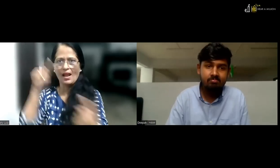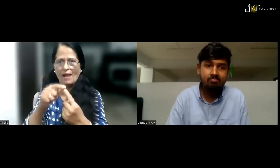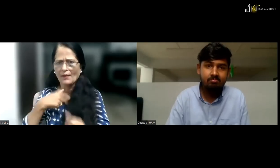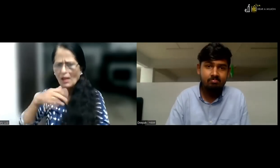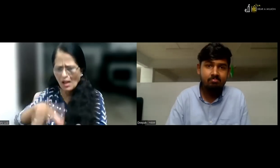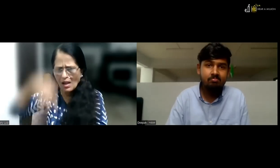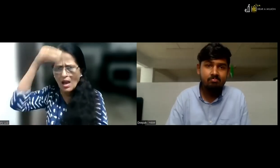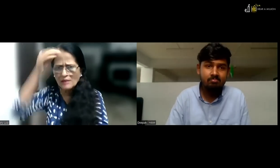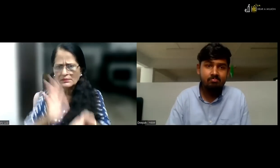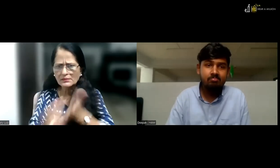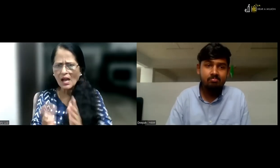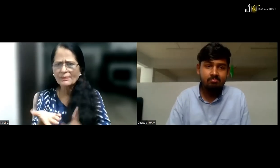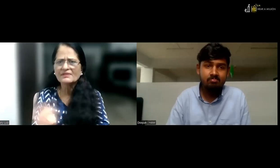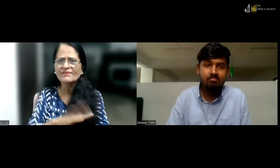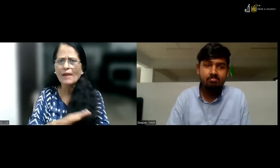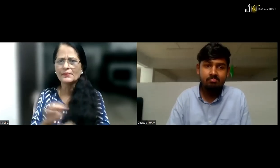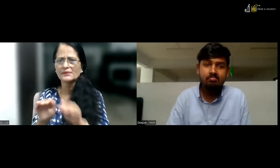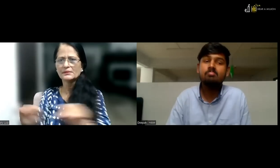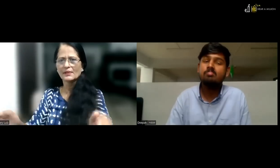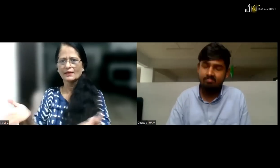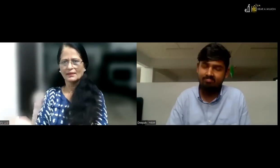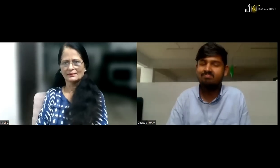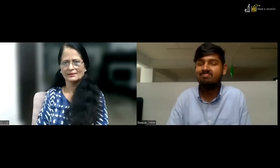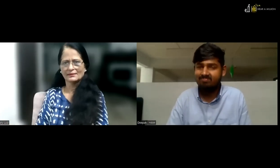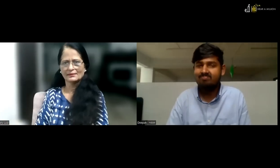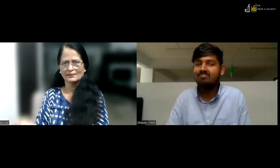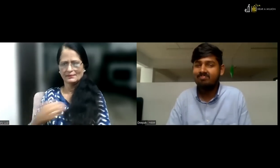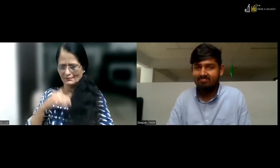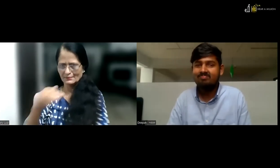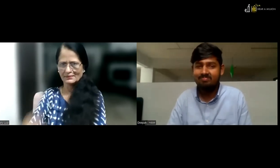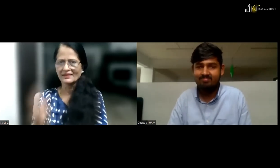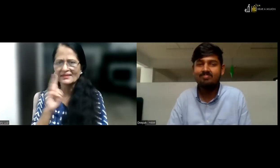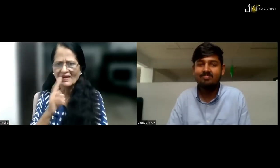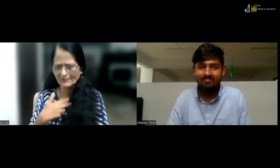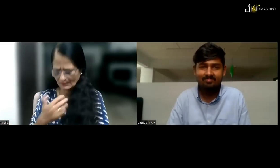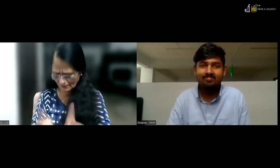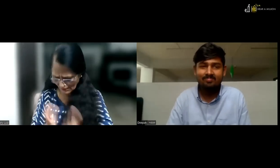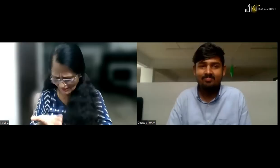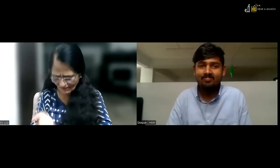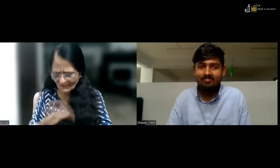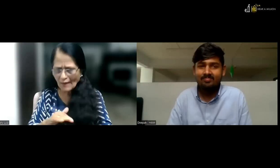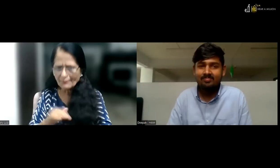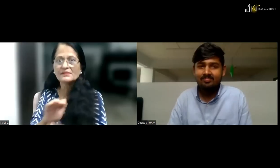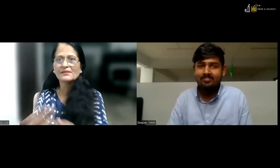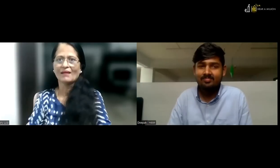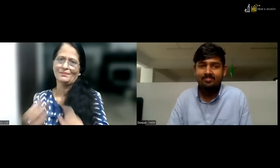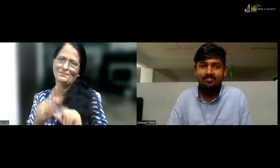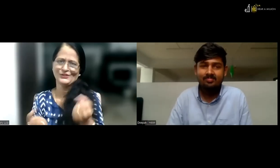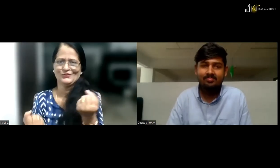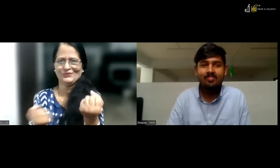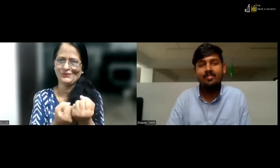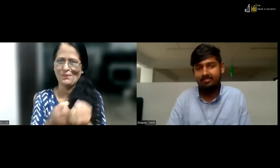we explain them that how did they learn sign language. This is how, like, the native signing is from